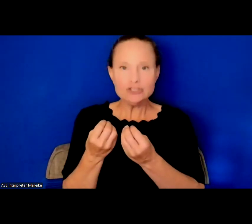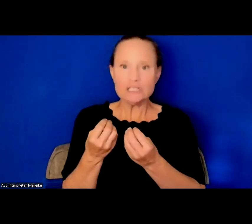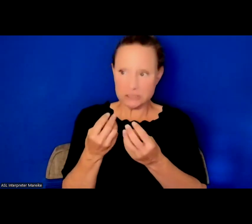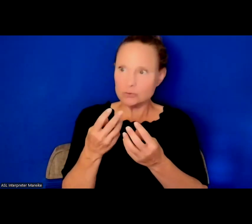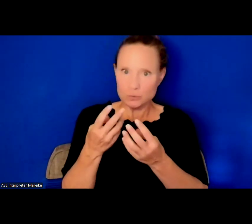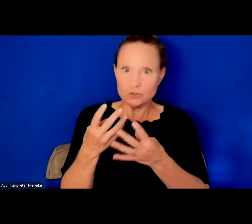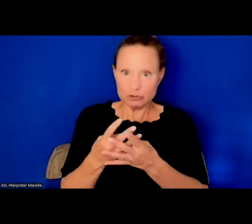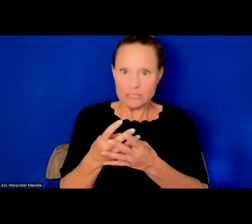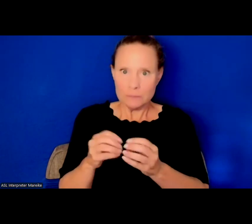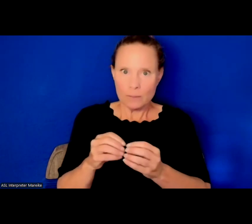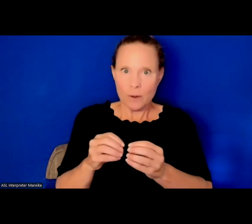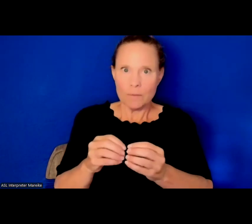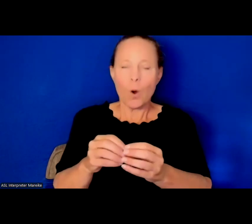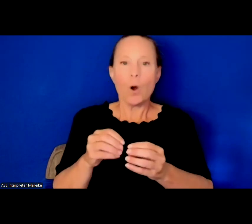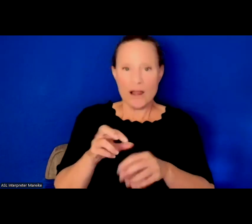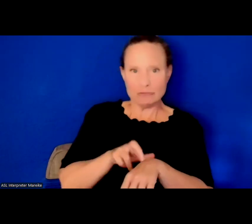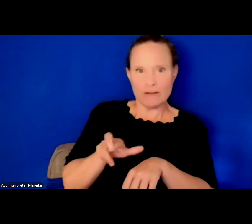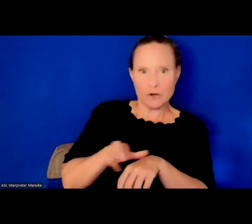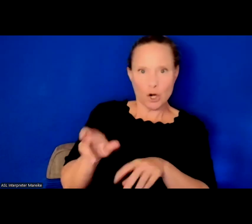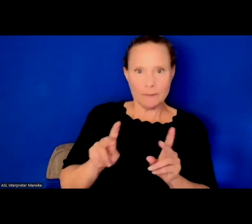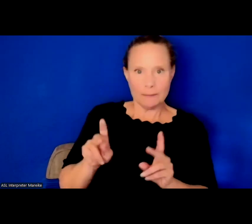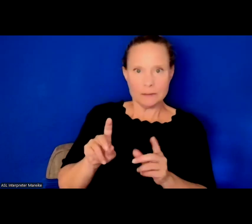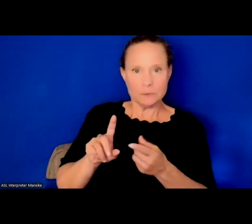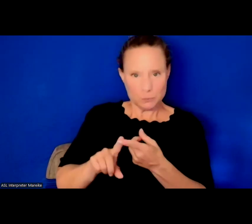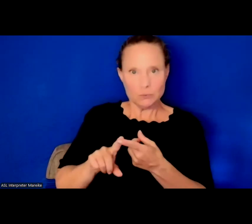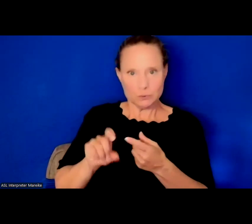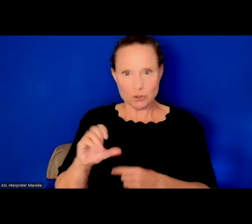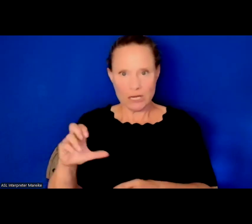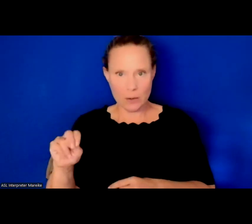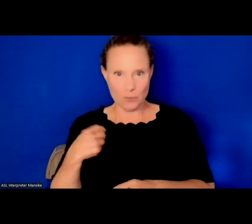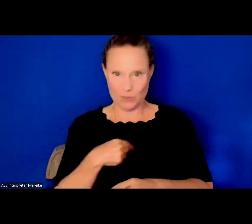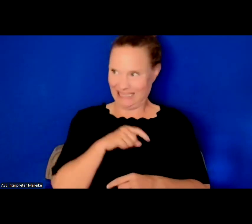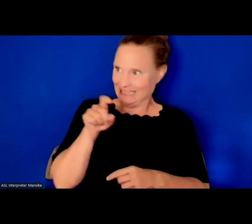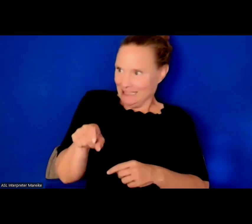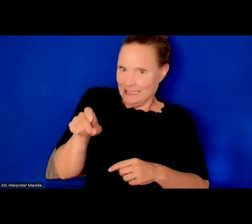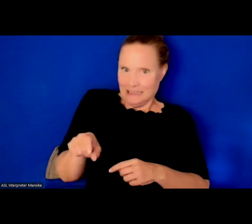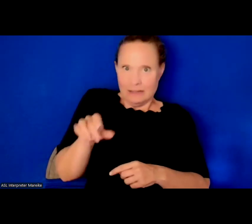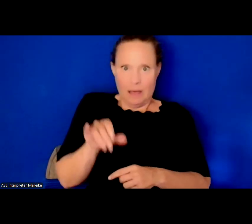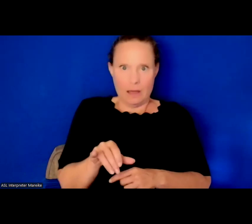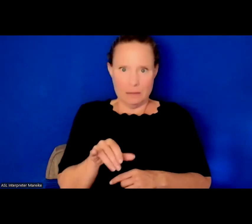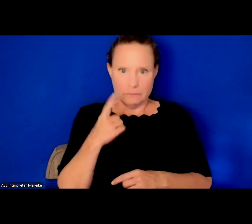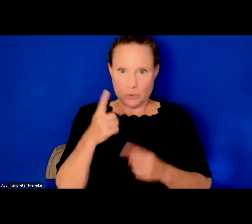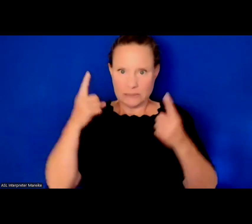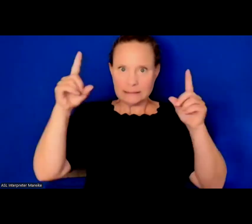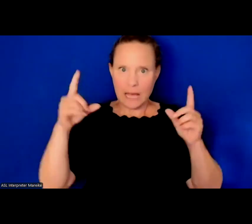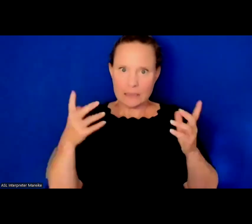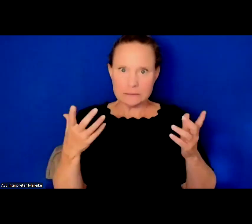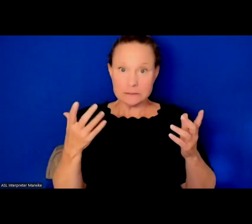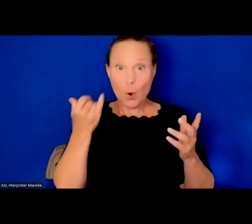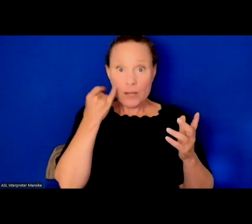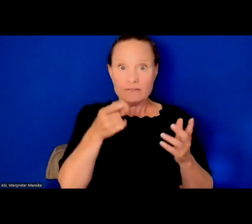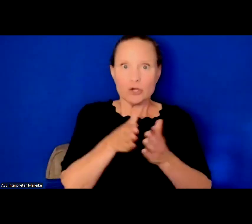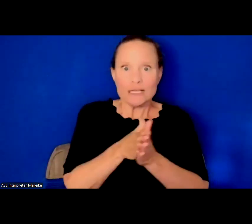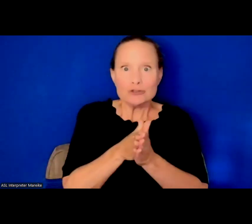and referring members into the social care network. We need that for this to be successful. So if you're